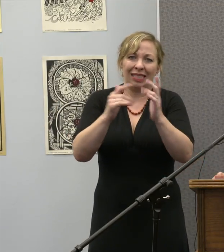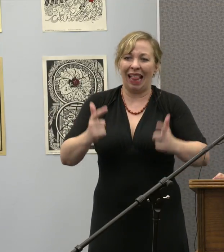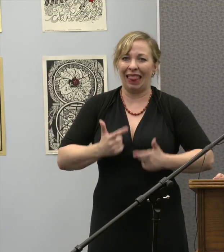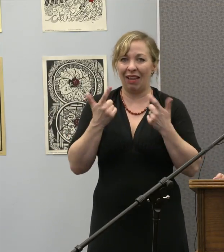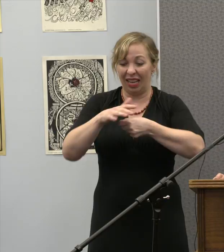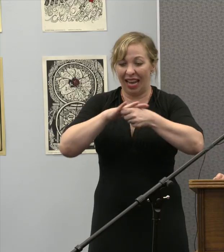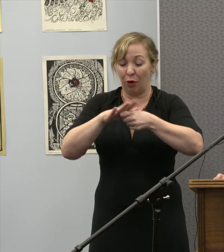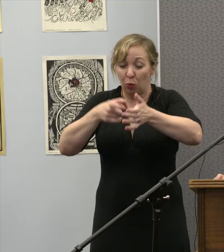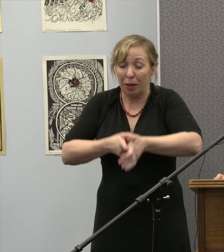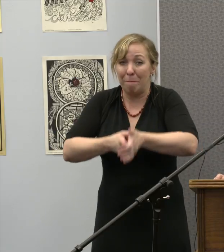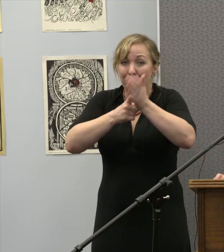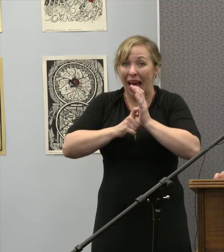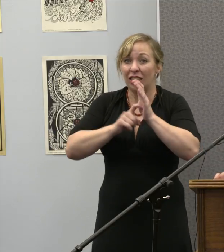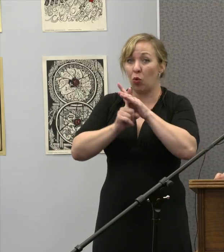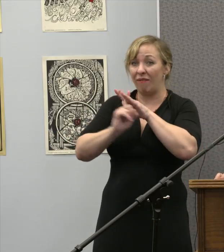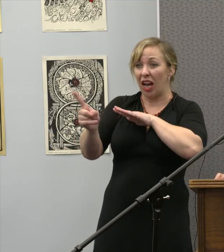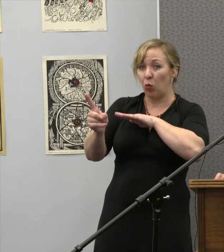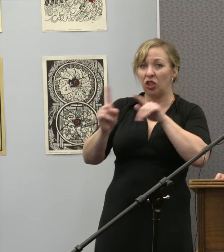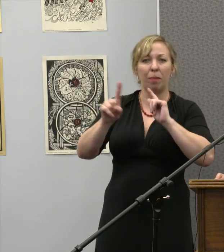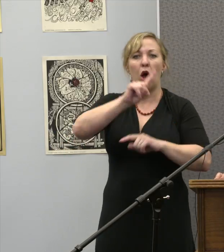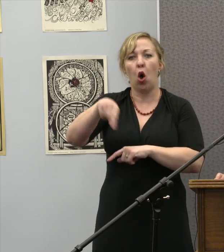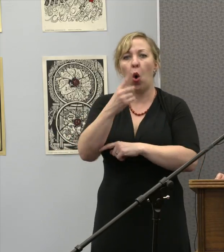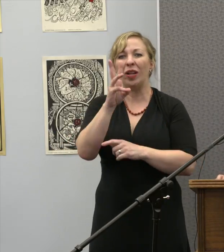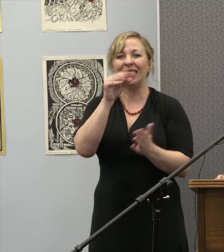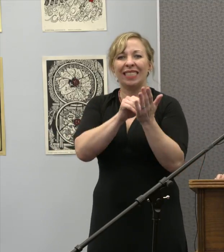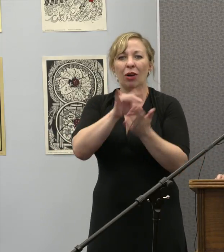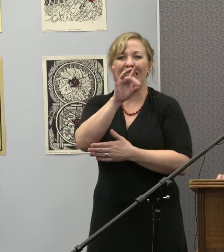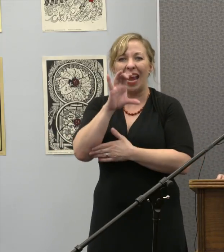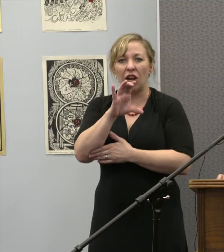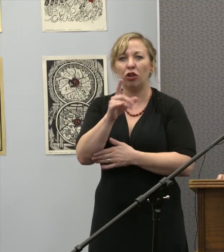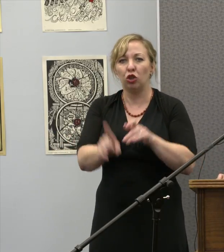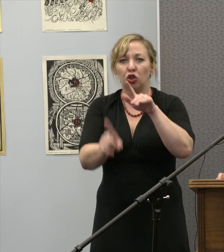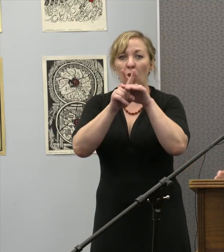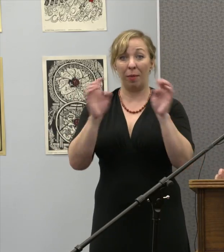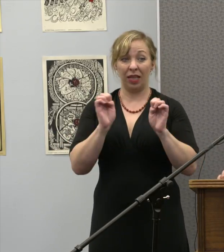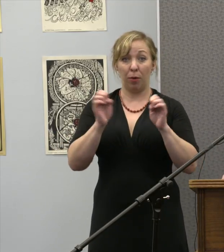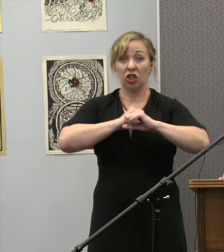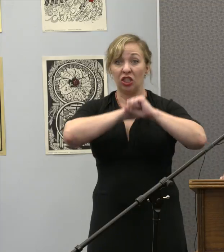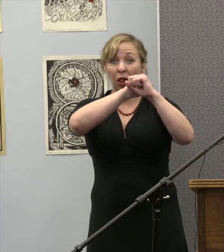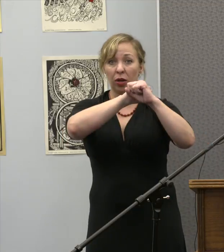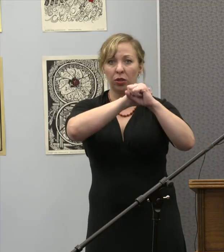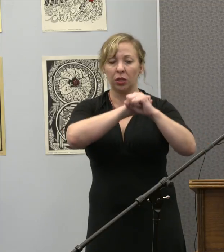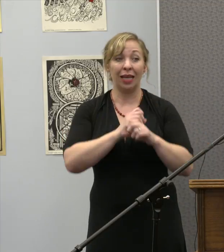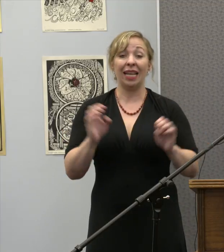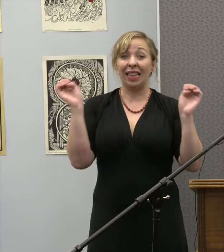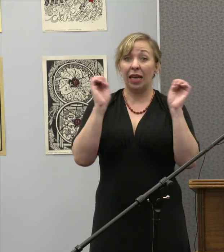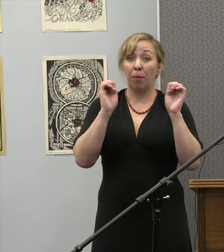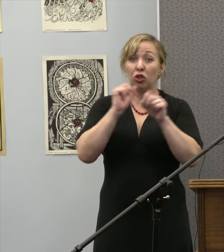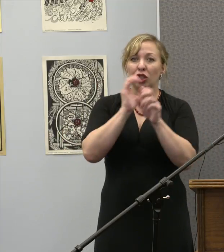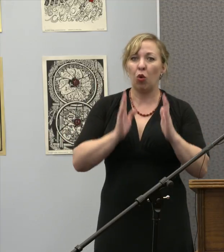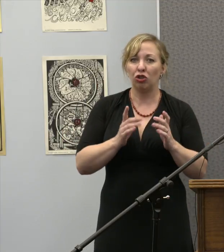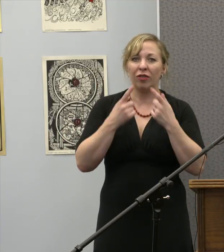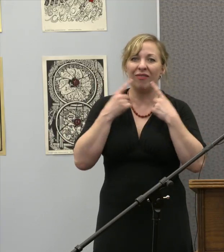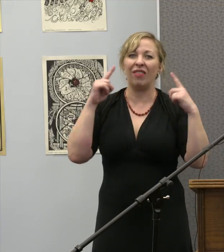mandatory evacuation zones, but only 6,800 showed up at emergency shelters. Federal emergency workers soon discovered